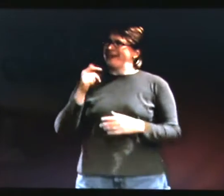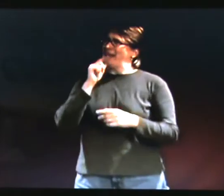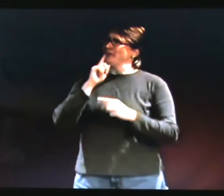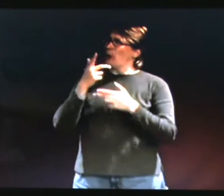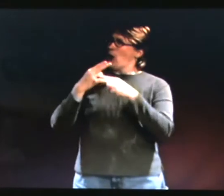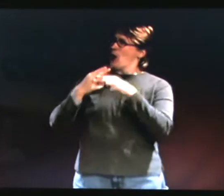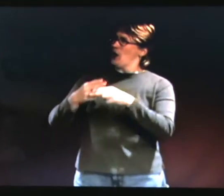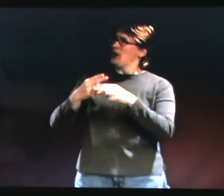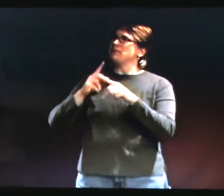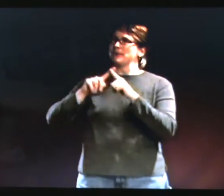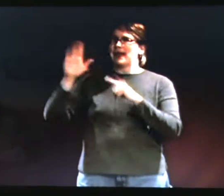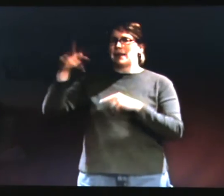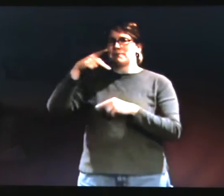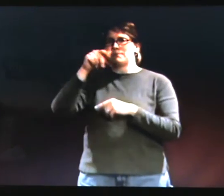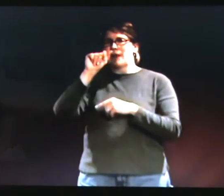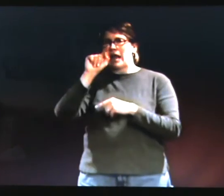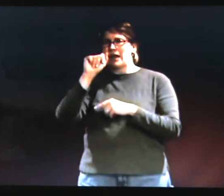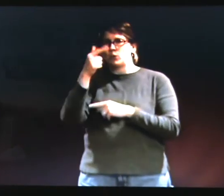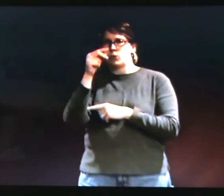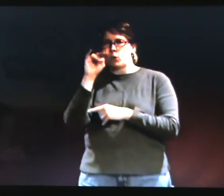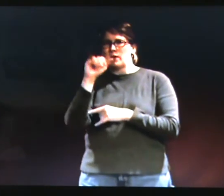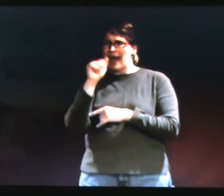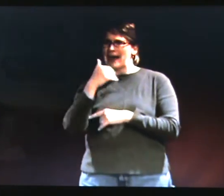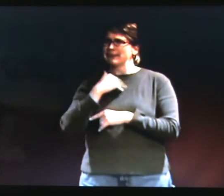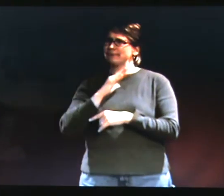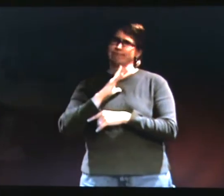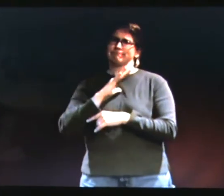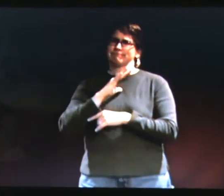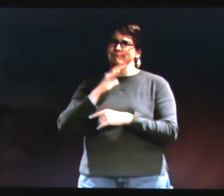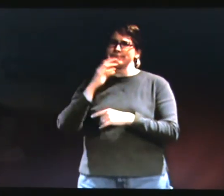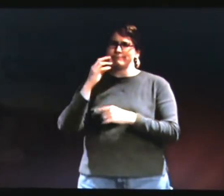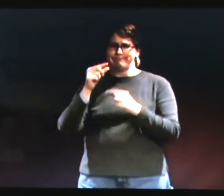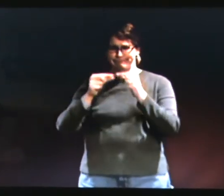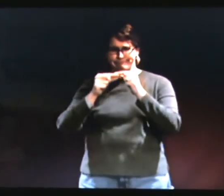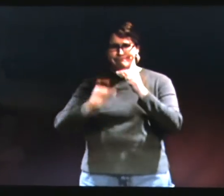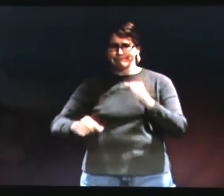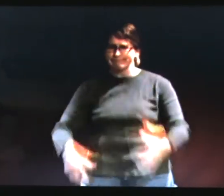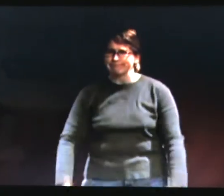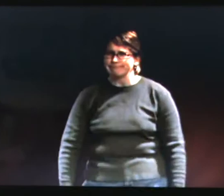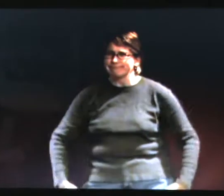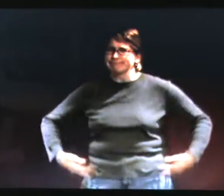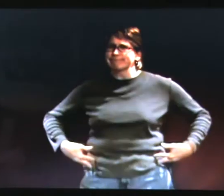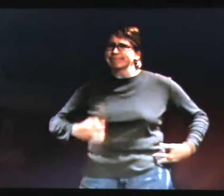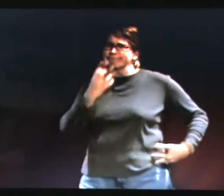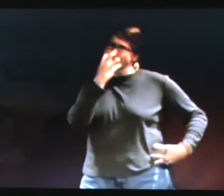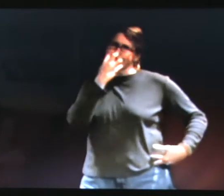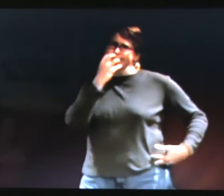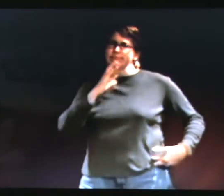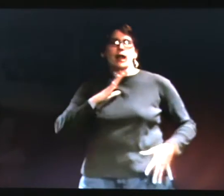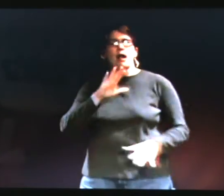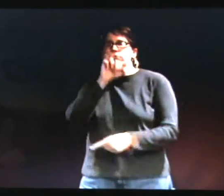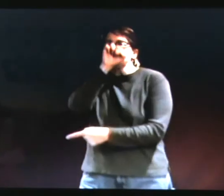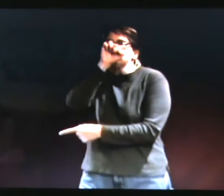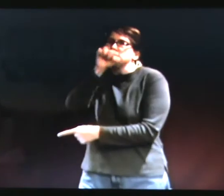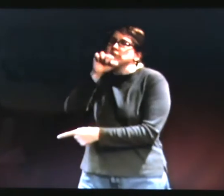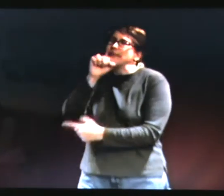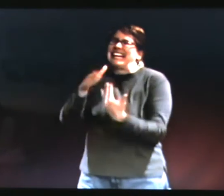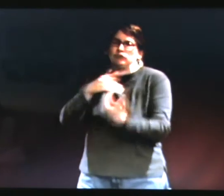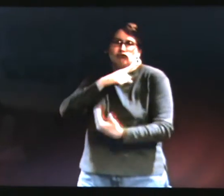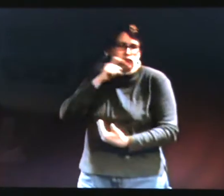polyester lined, and they'll dry. I forgot what it's called. It's called Patagonia. They have good pants. I